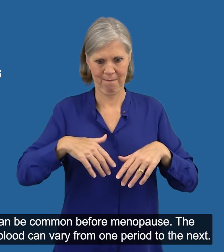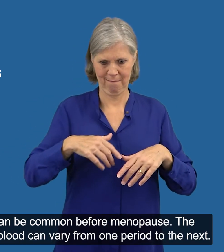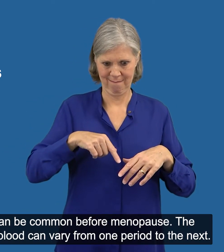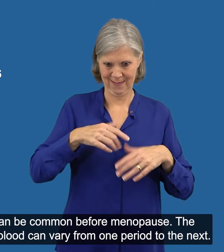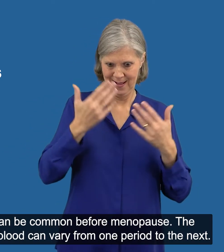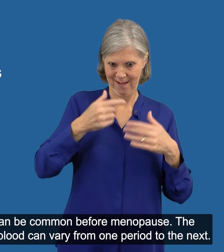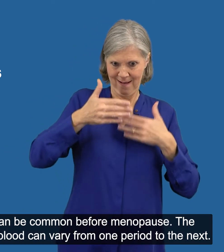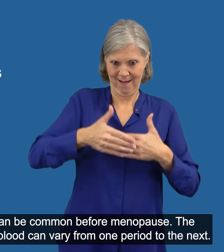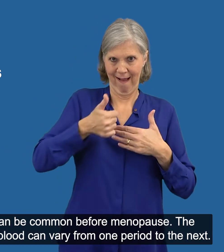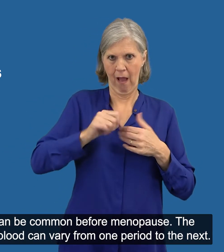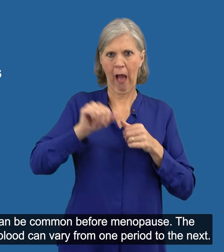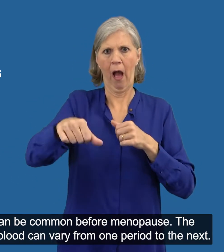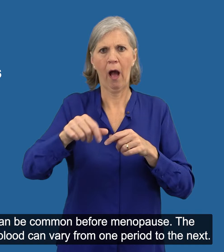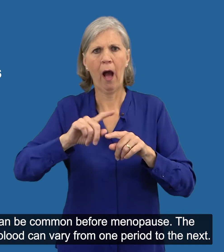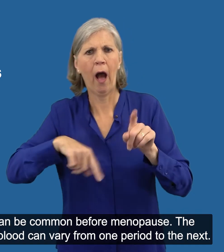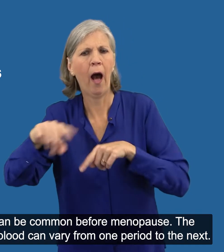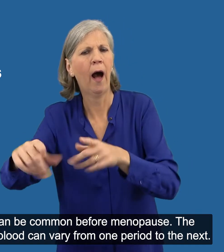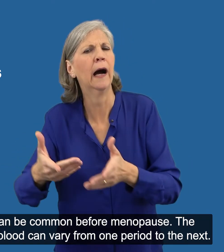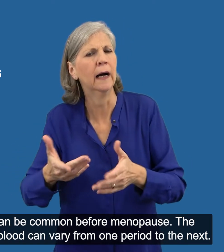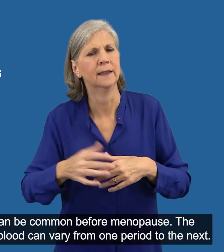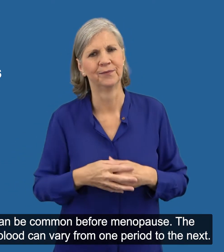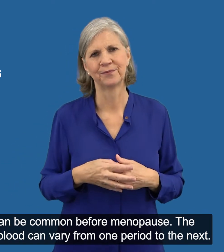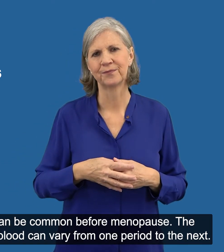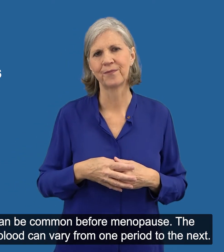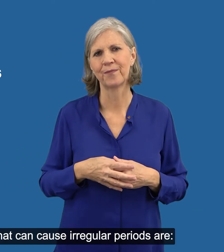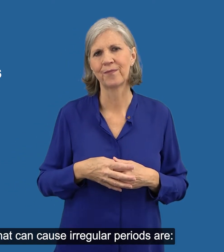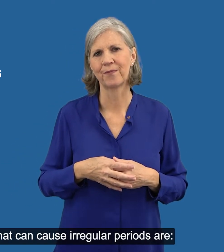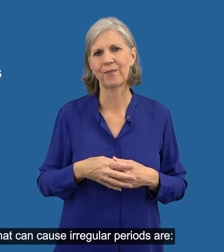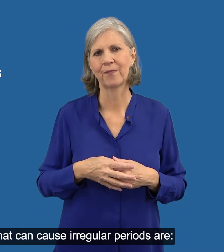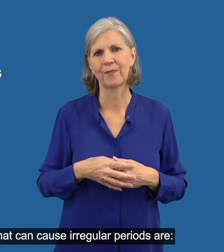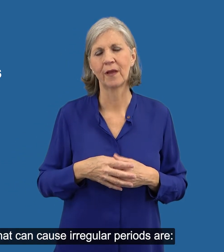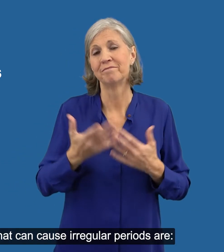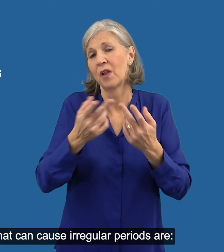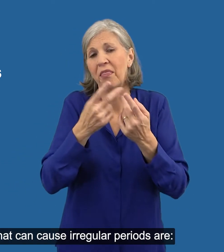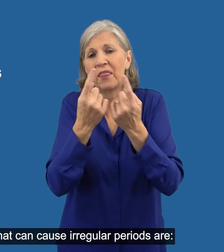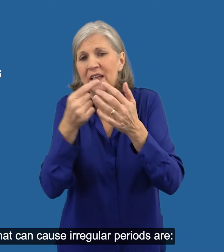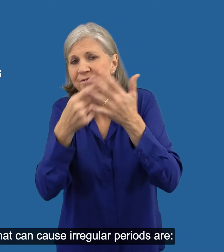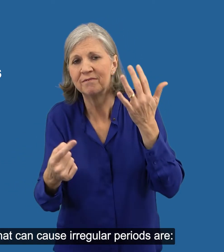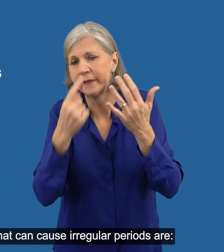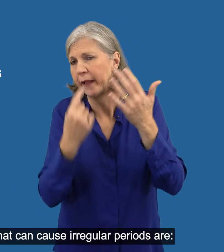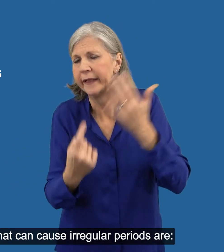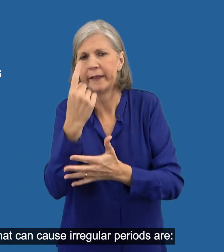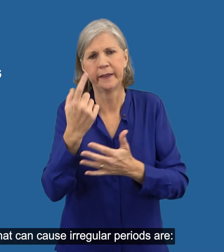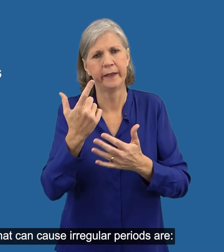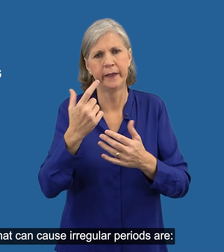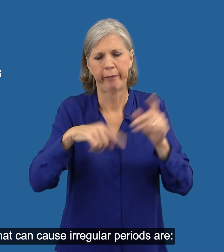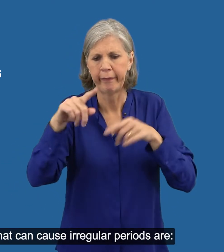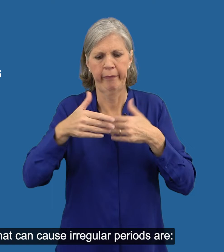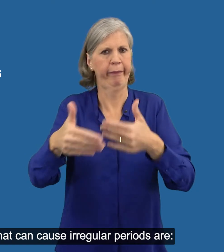The amount of menstrual blood can vary from one period to the next. Other things that can cause irregular